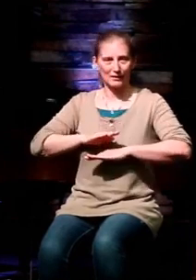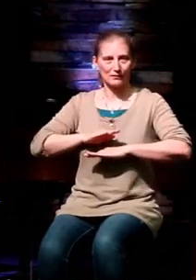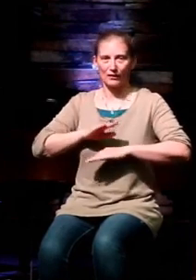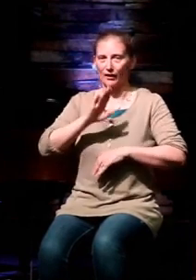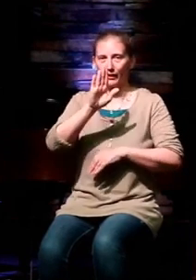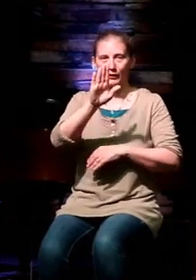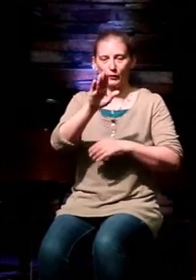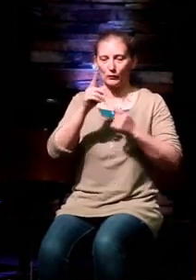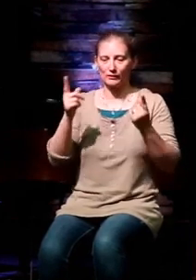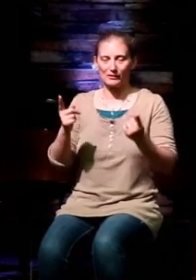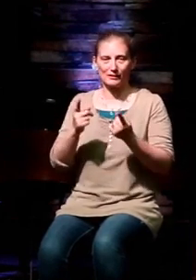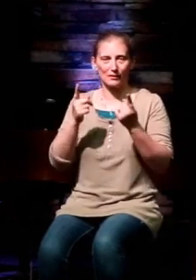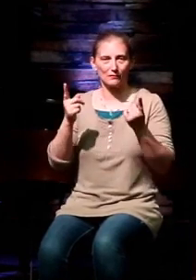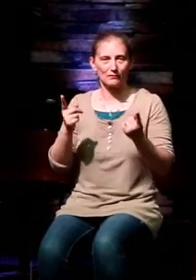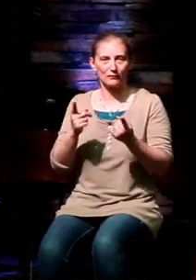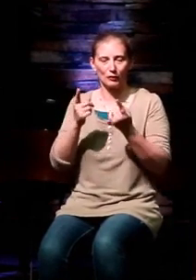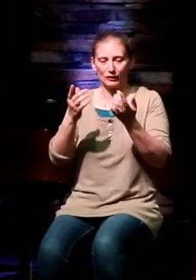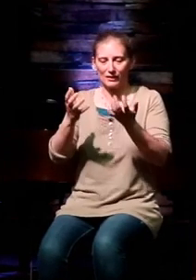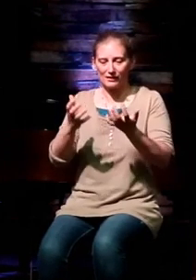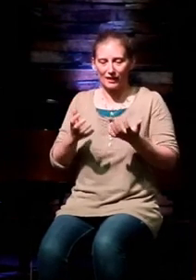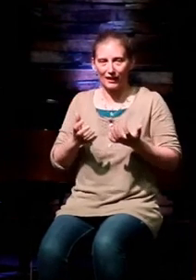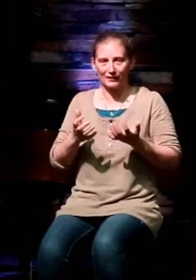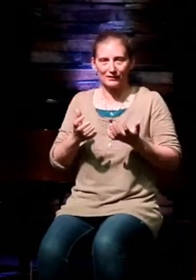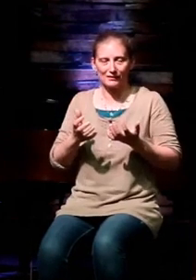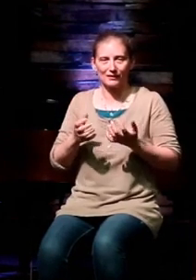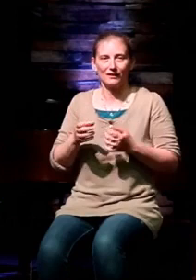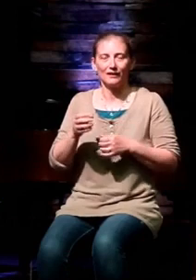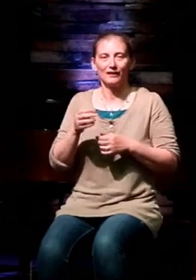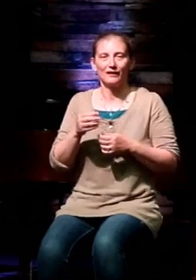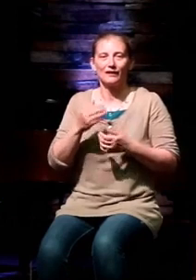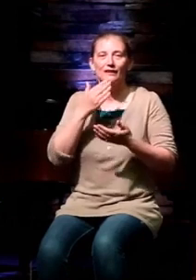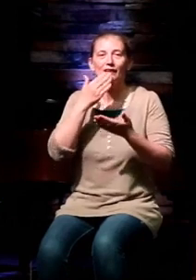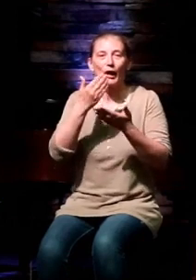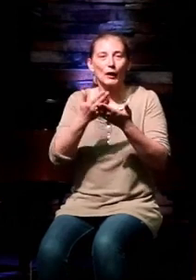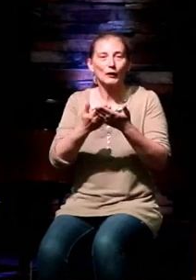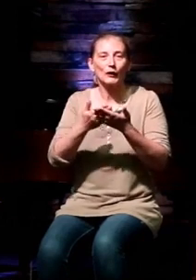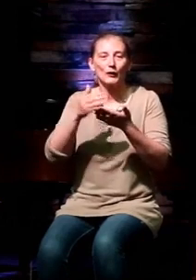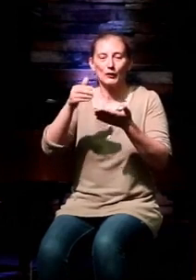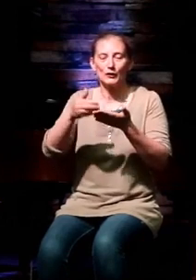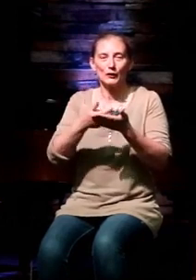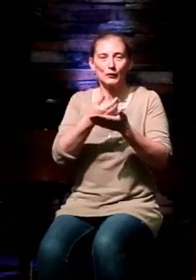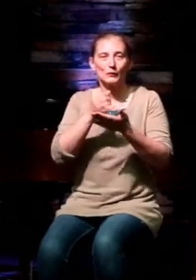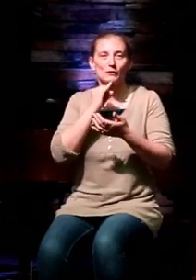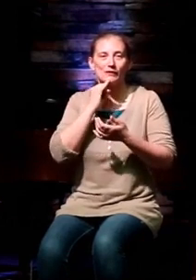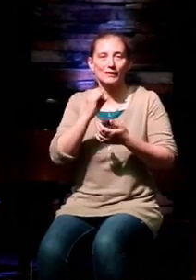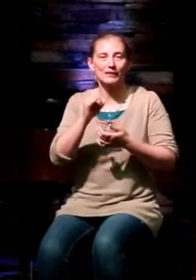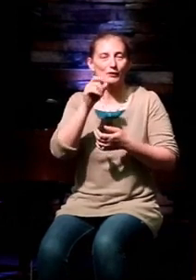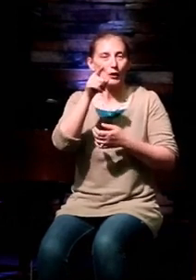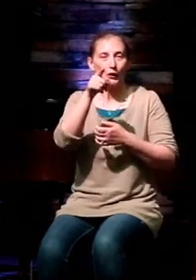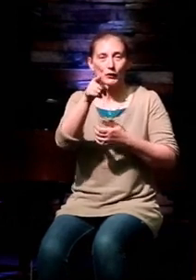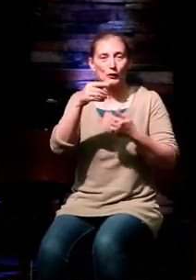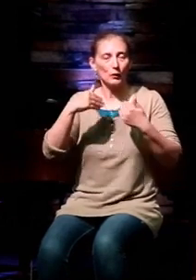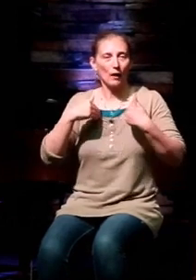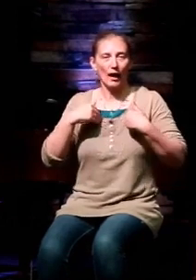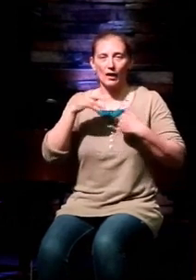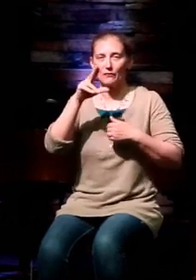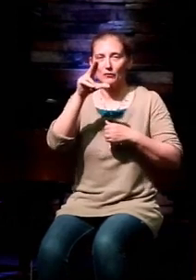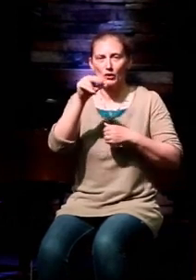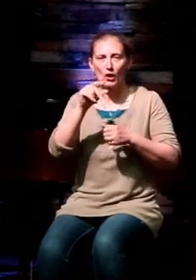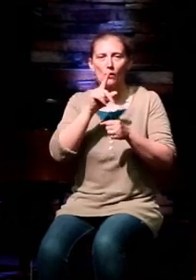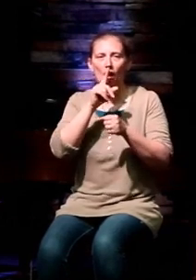desires, the sinful desires of your flesh. And here's the good news. You have no obligation to sin. You have no obligation